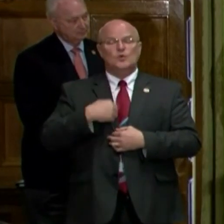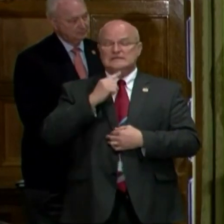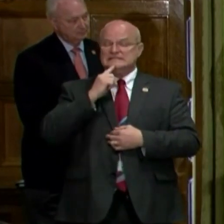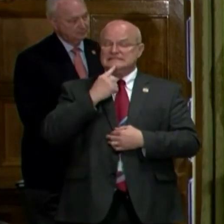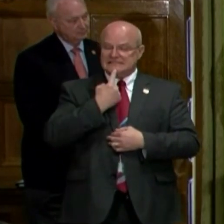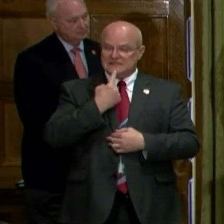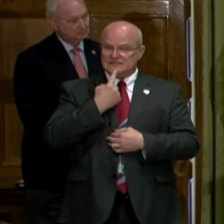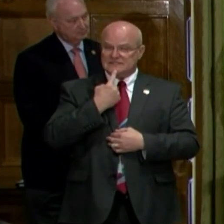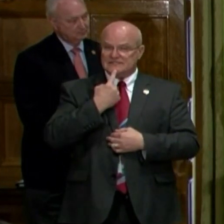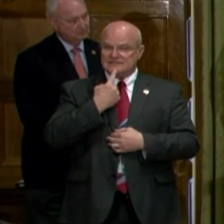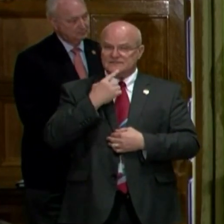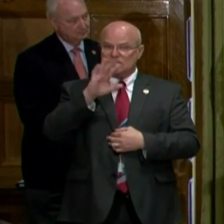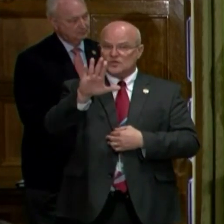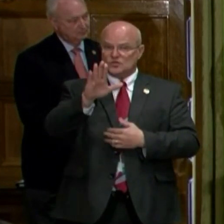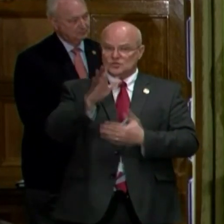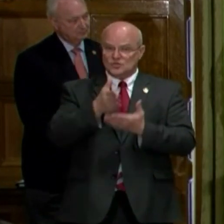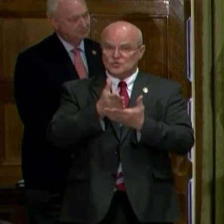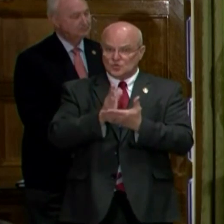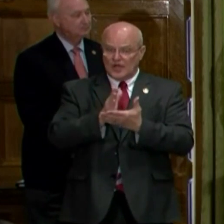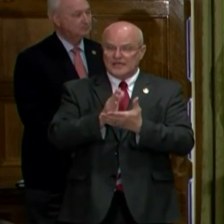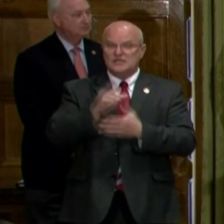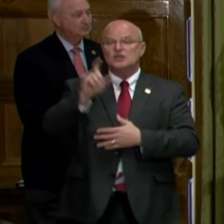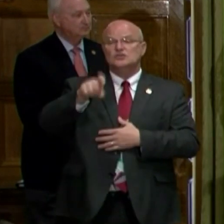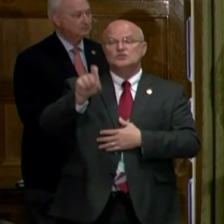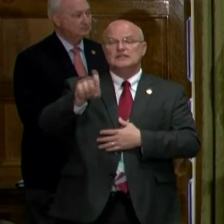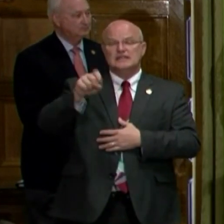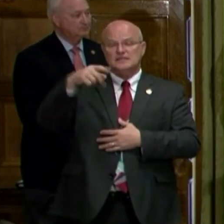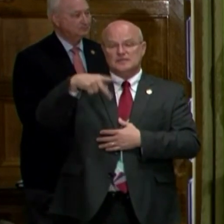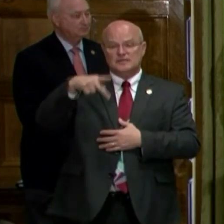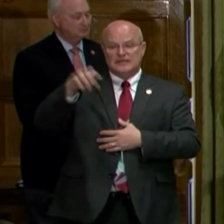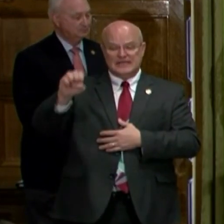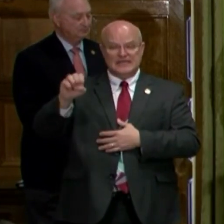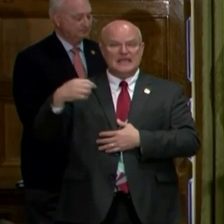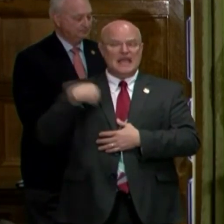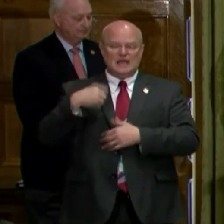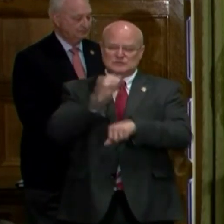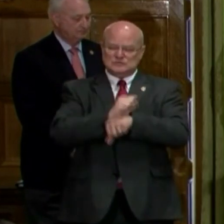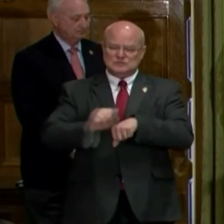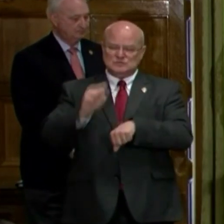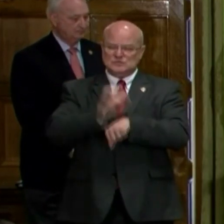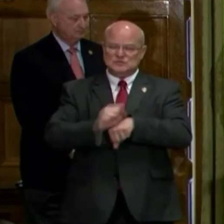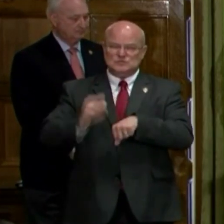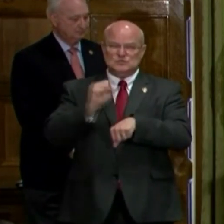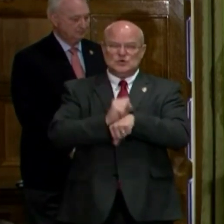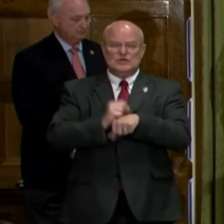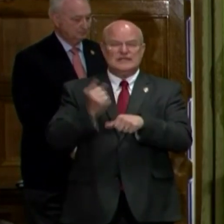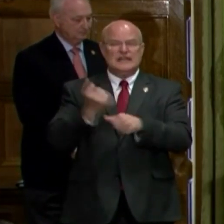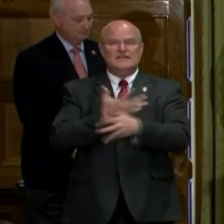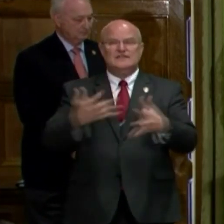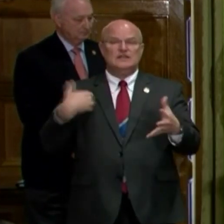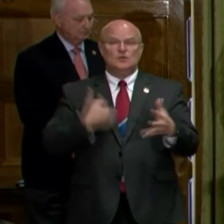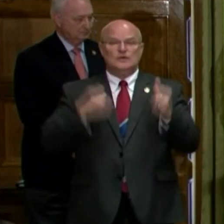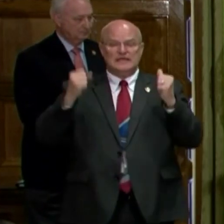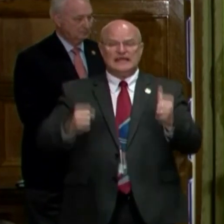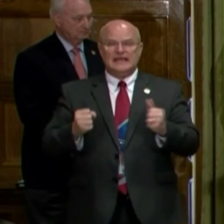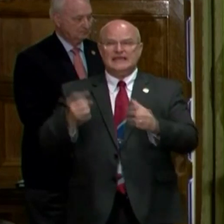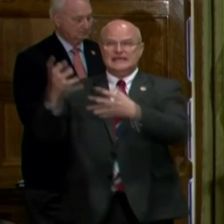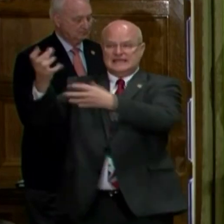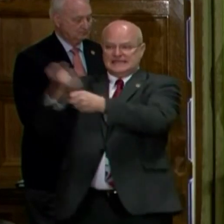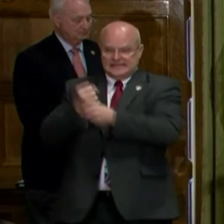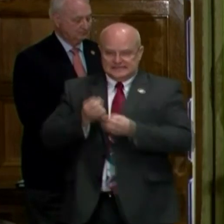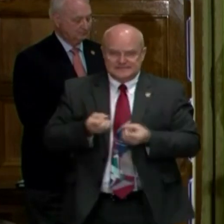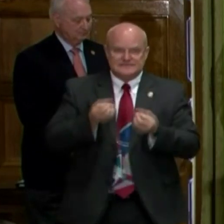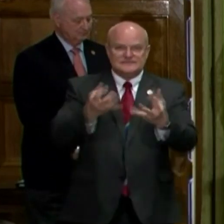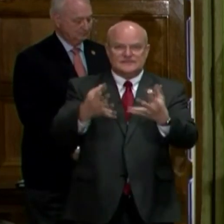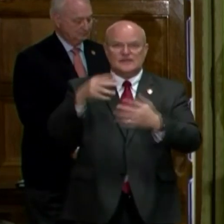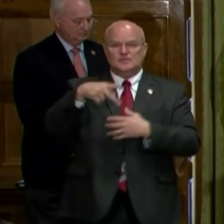seriously. You're right. You need PPE, and we are working diligently to use every means possible to get the PPE that you need to